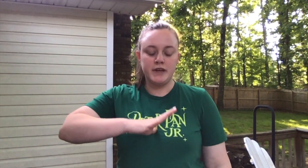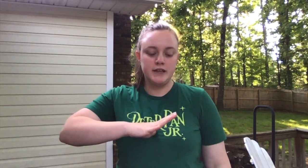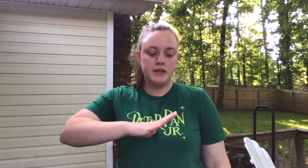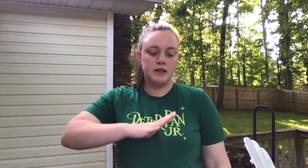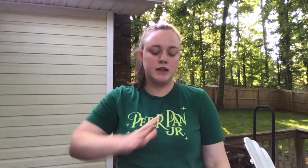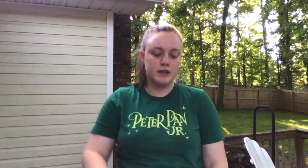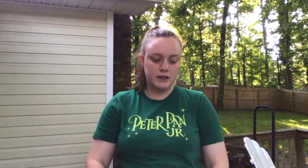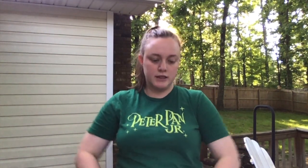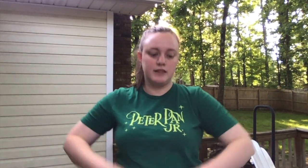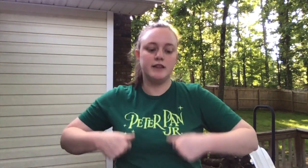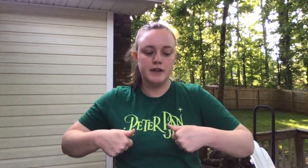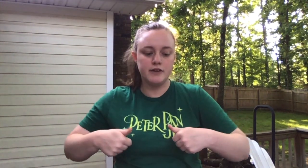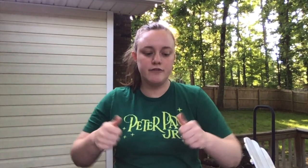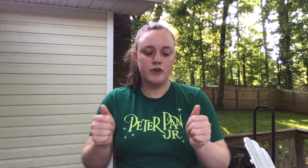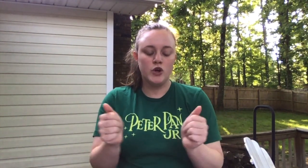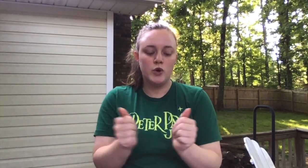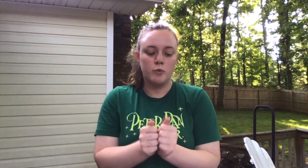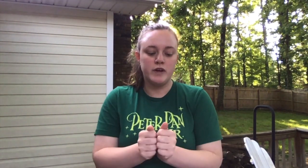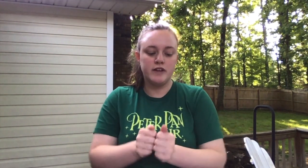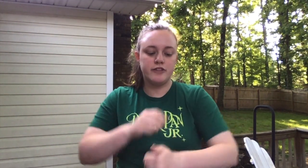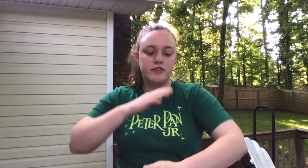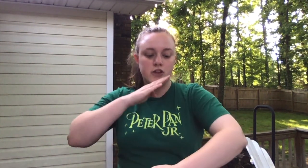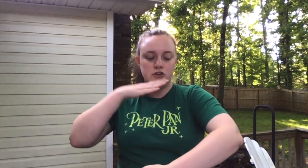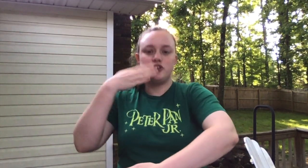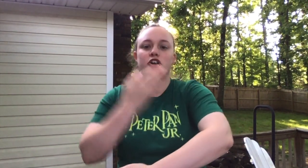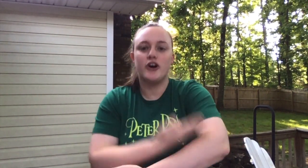woman live with daughter.